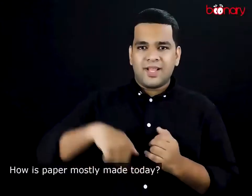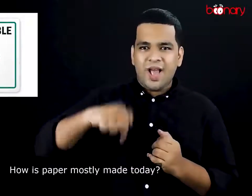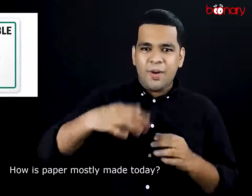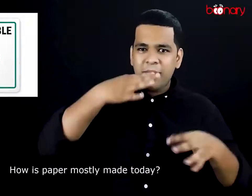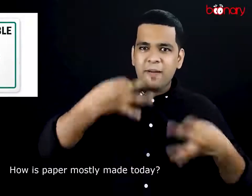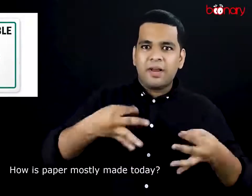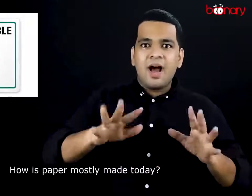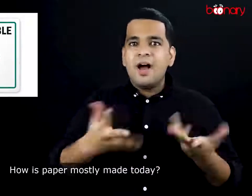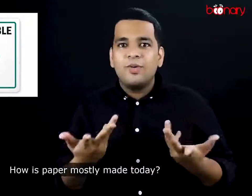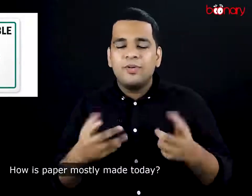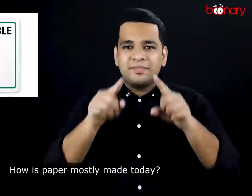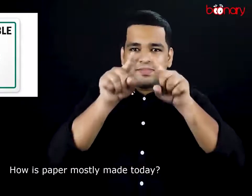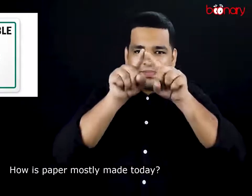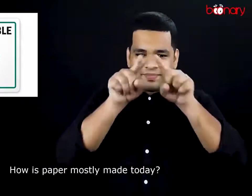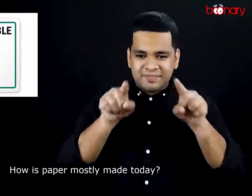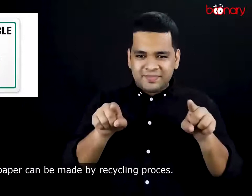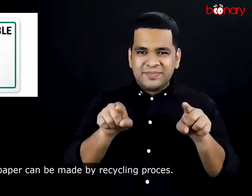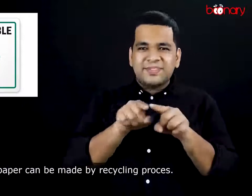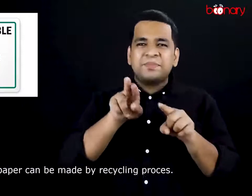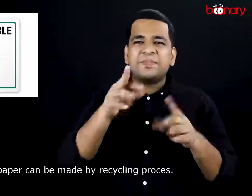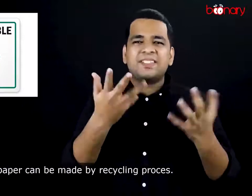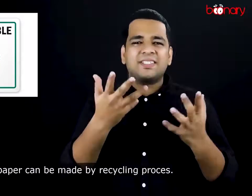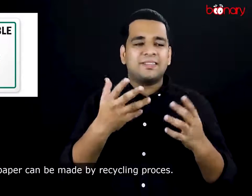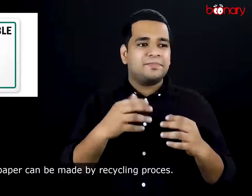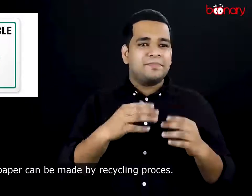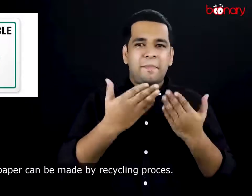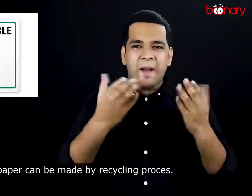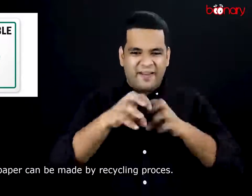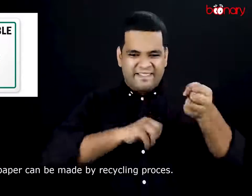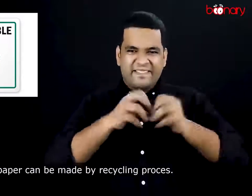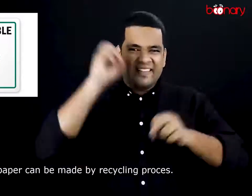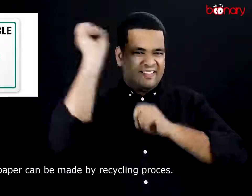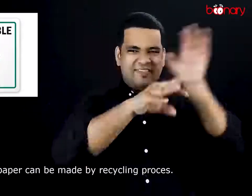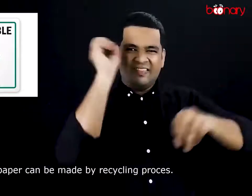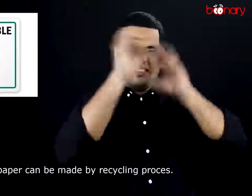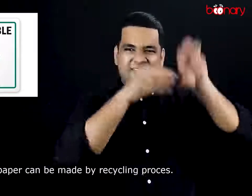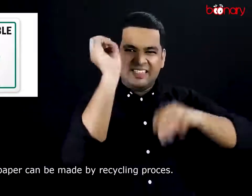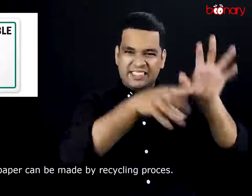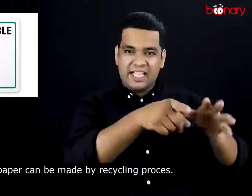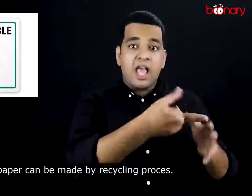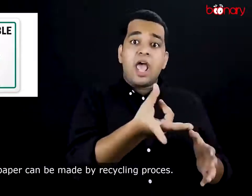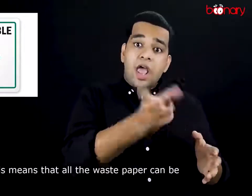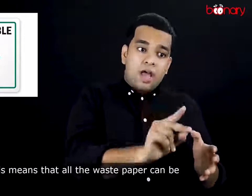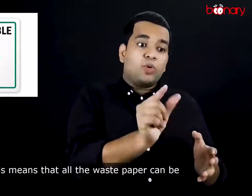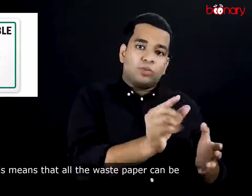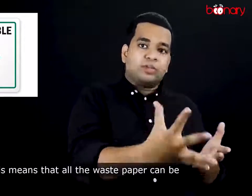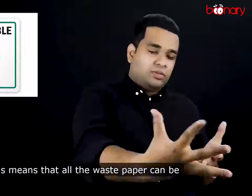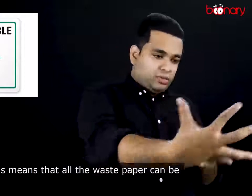How is paper mostly made today? Paper can be made by recycling process. This means that all